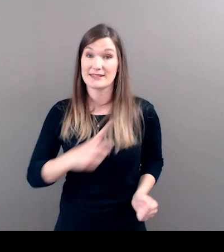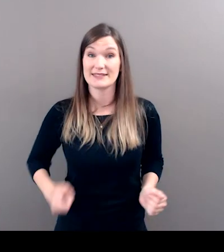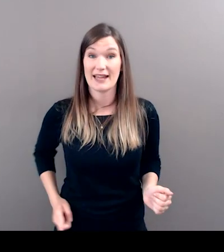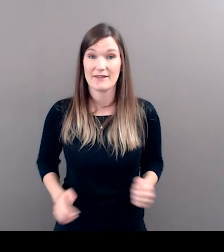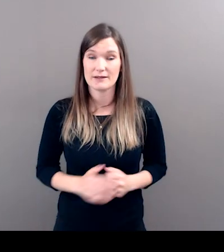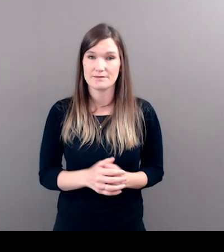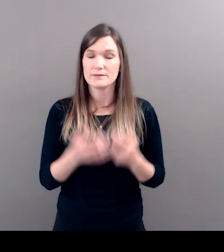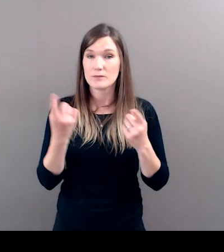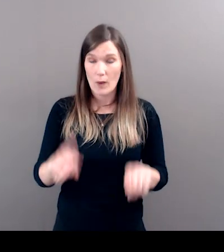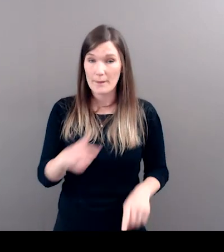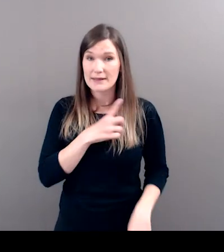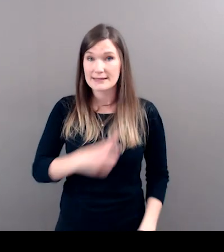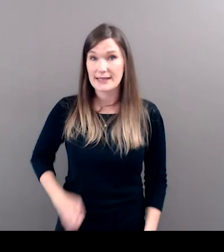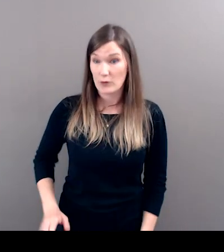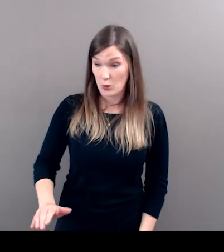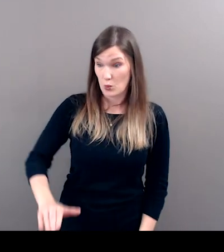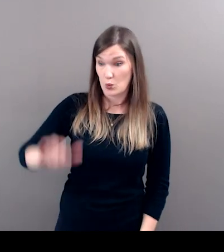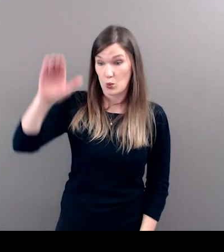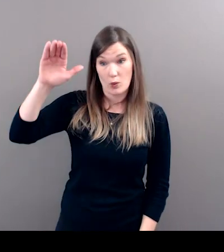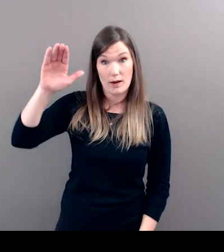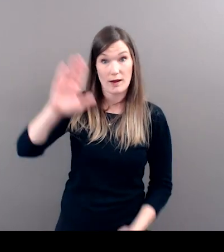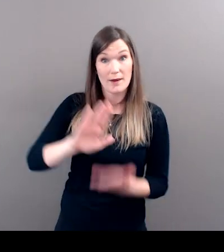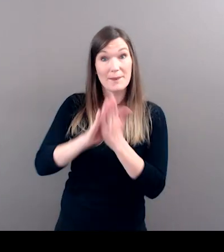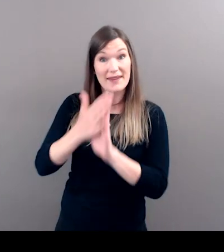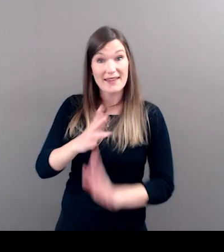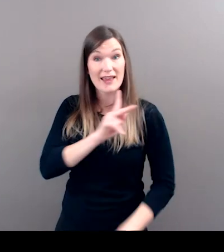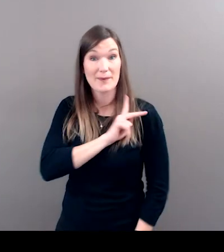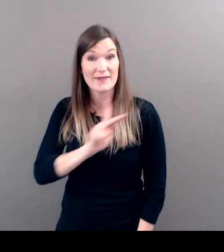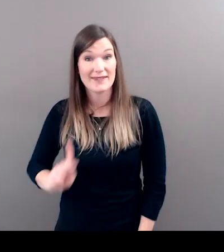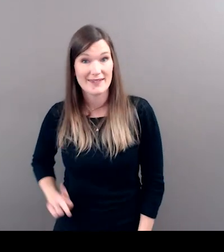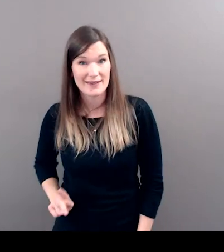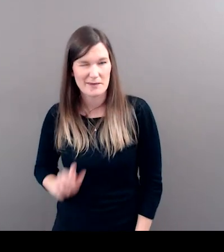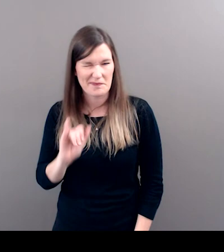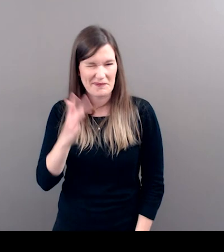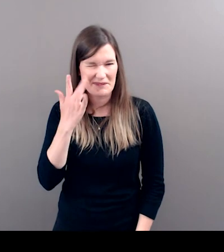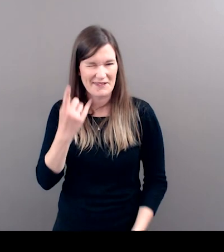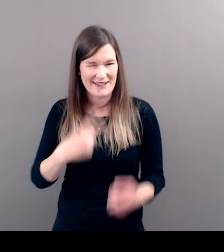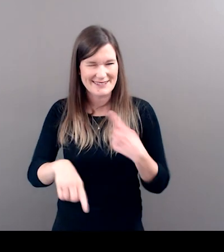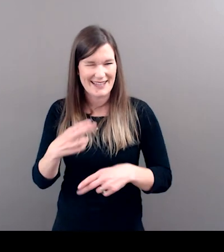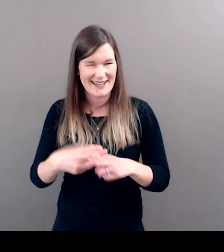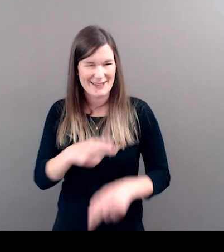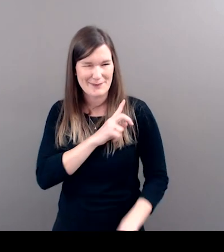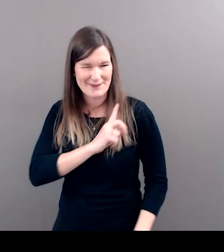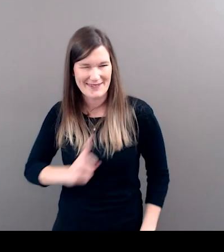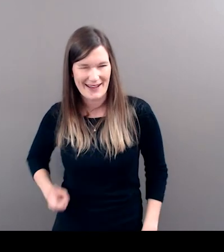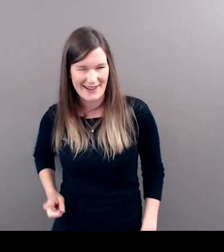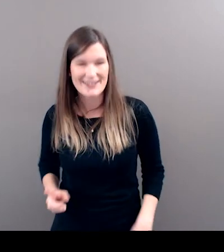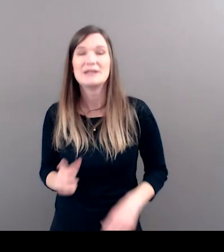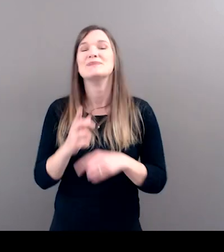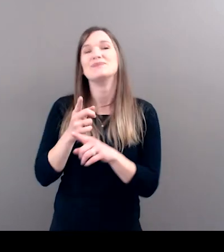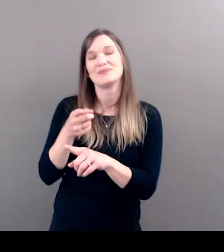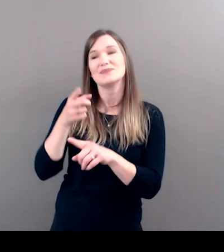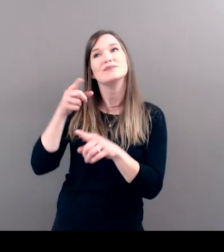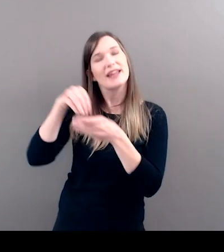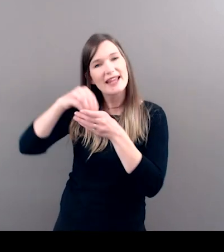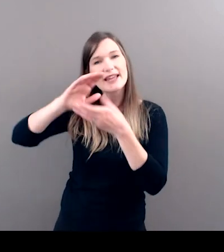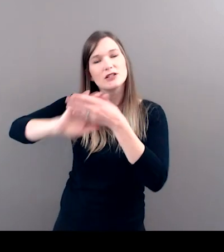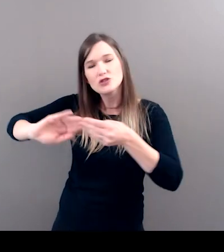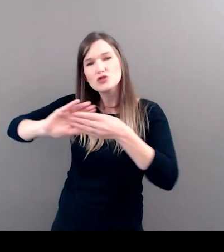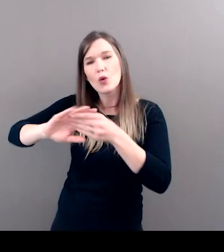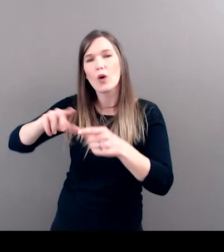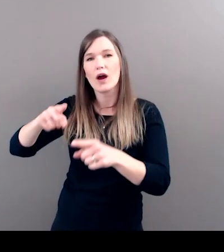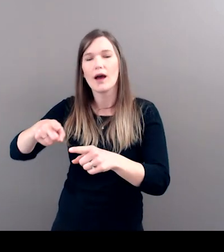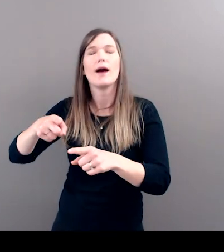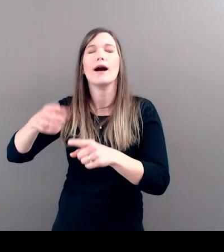up, became king, and he made a mistake. He made many mistakes. But in this particular story, he made a mistake.